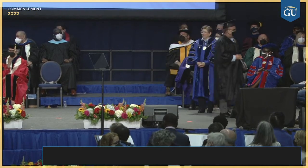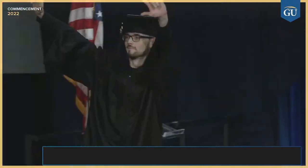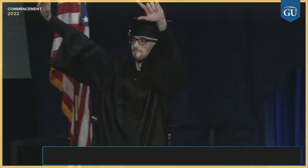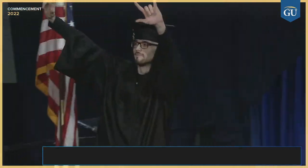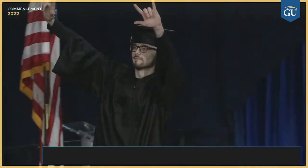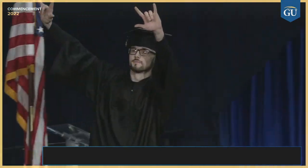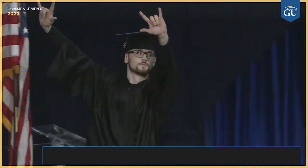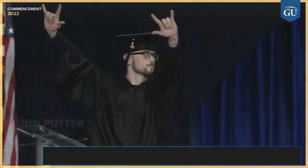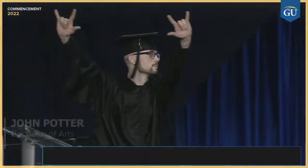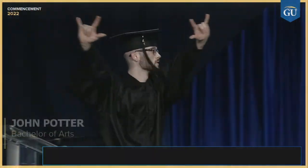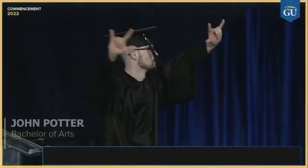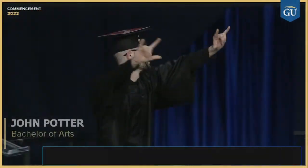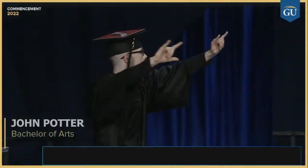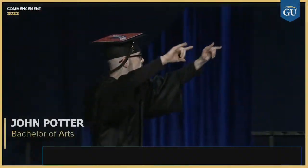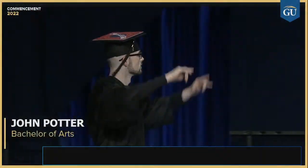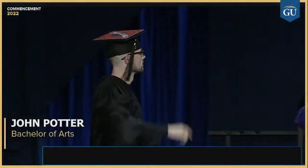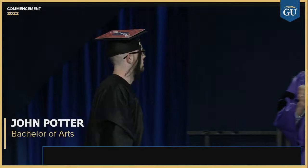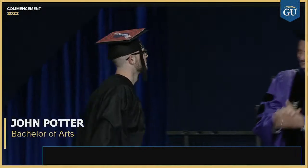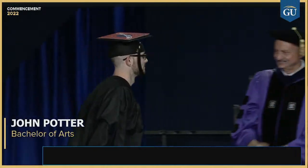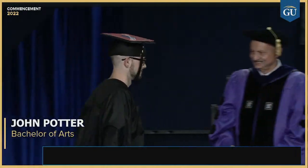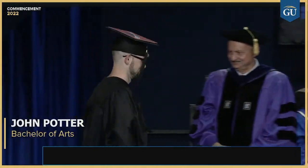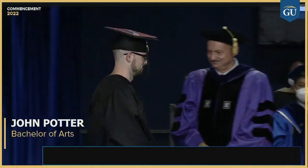John Potter, Bachelor of Arts.